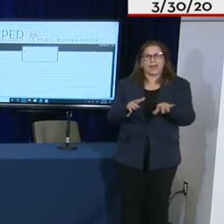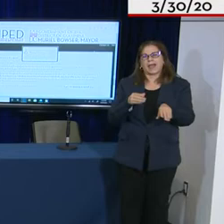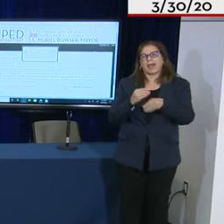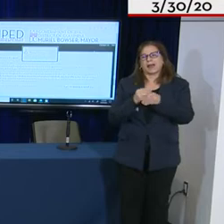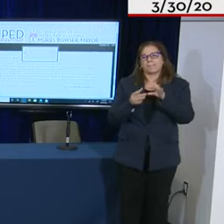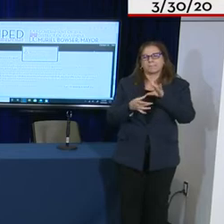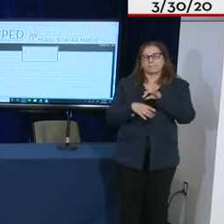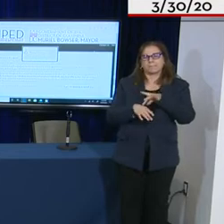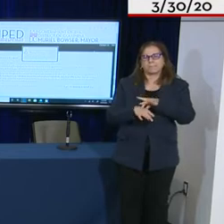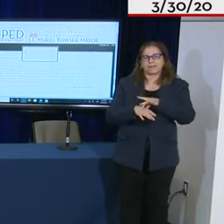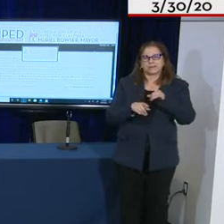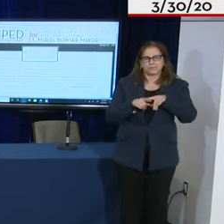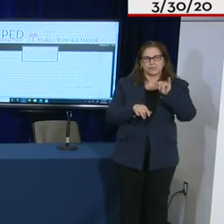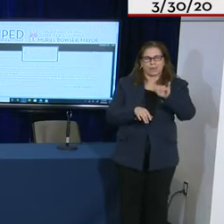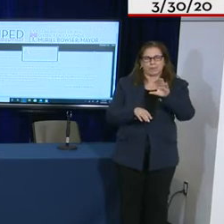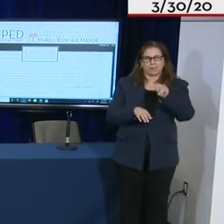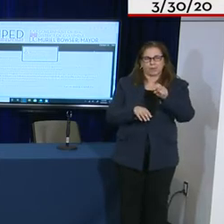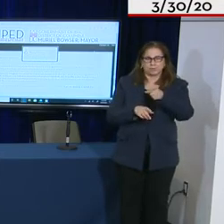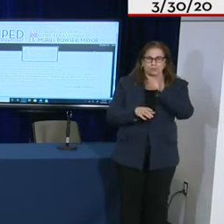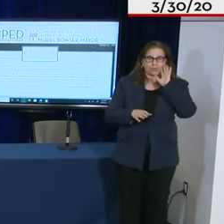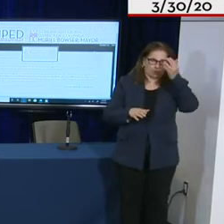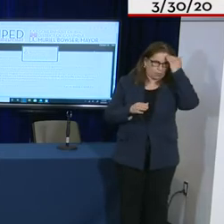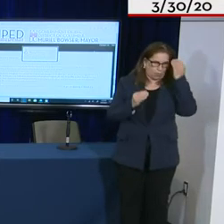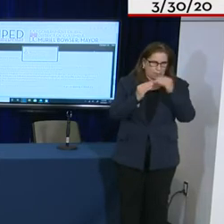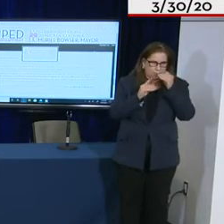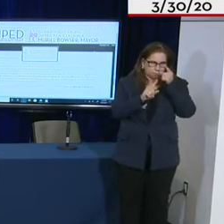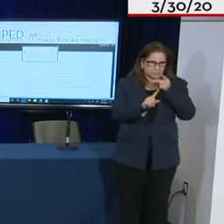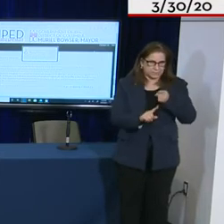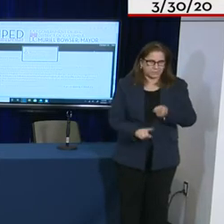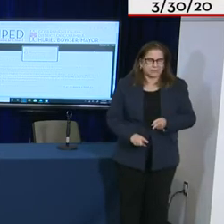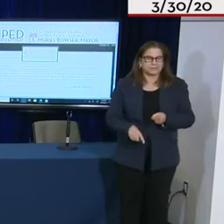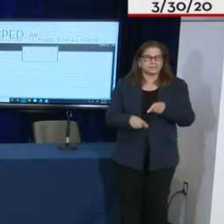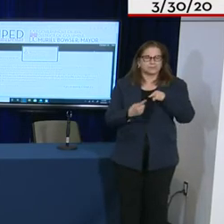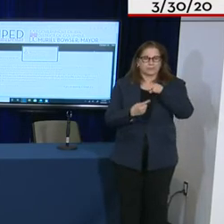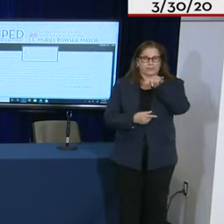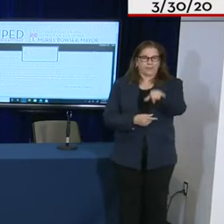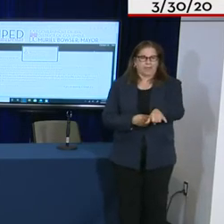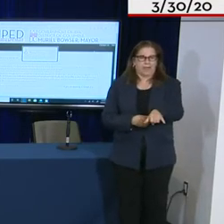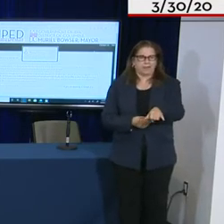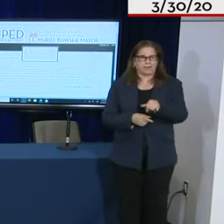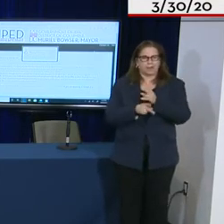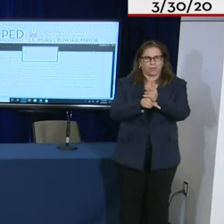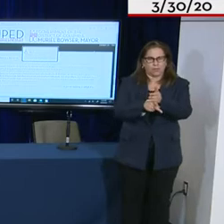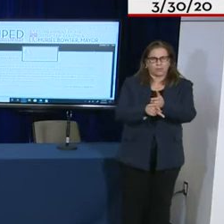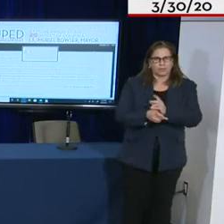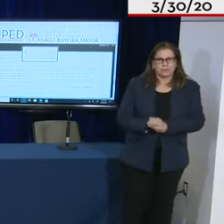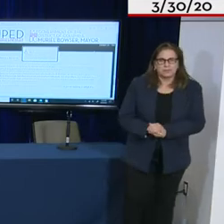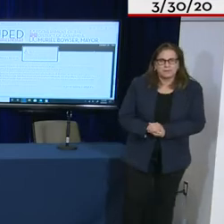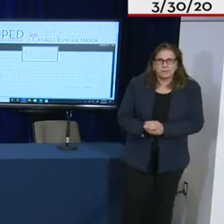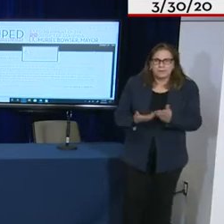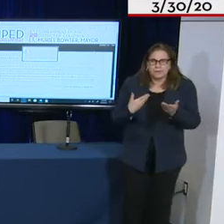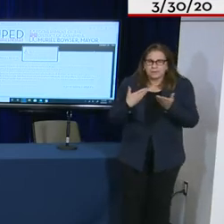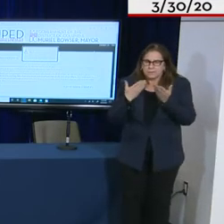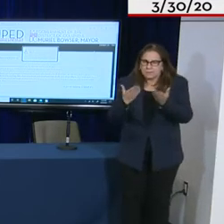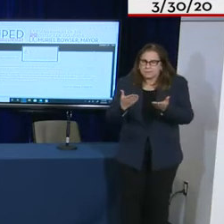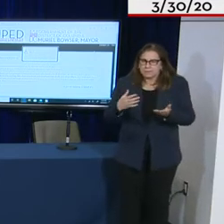what those things actually are. In the interim, once you've gotten your grant application in by, midnight tomorrow, 6 o'clock tomorrow? 6 o'clock. Then